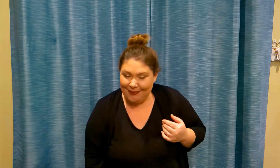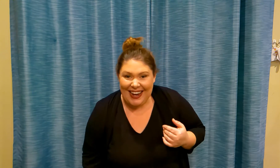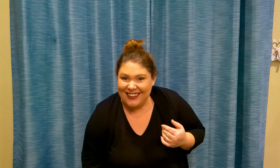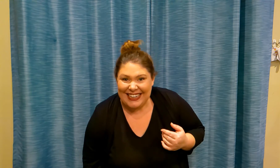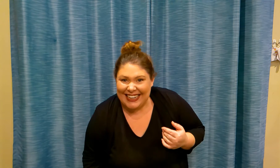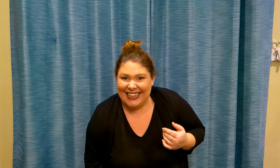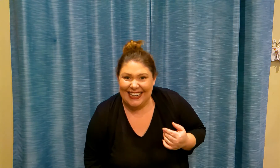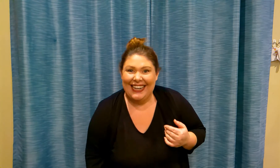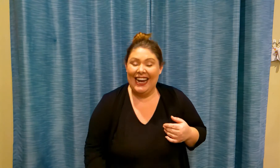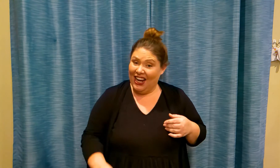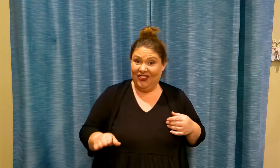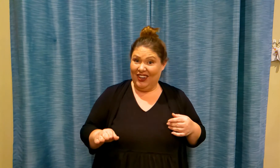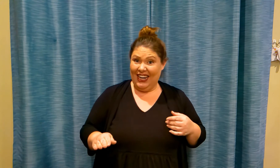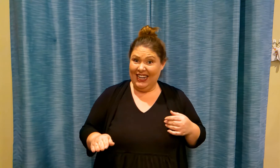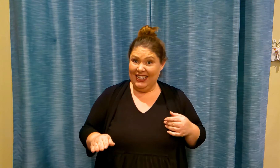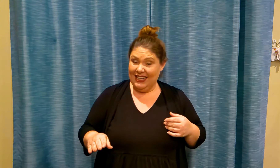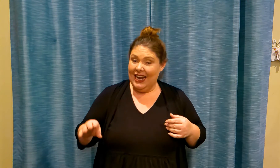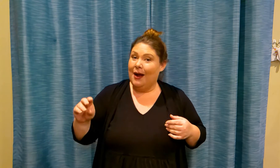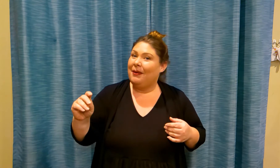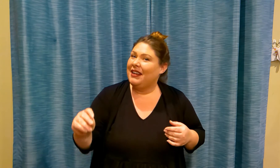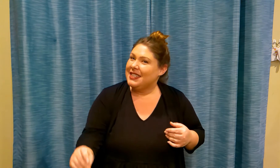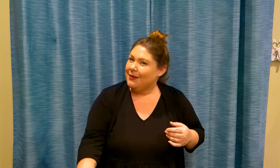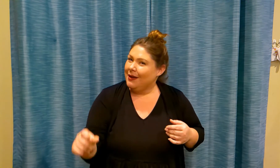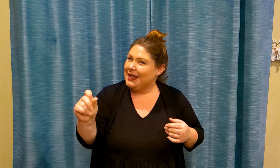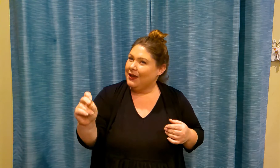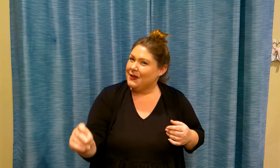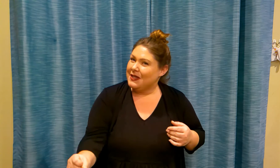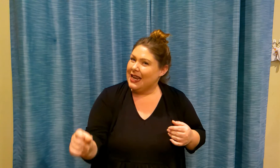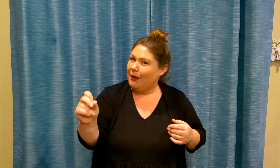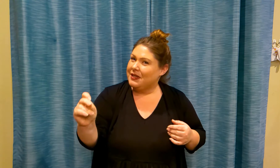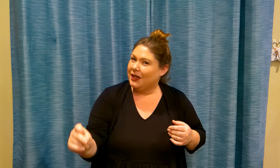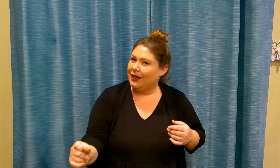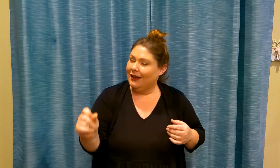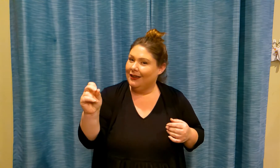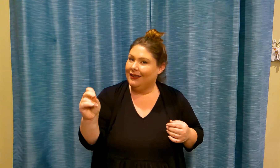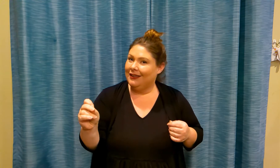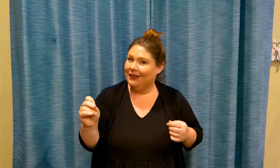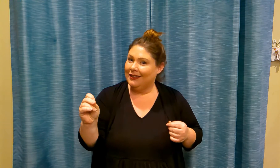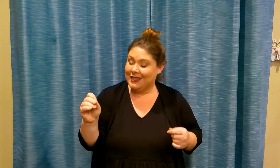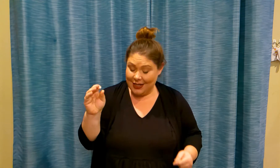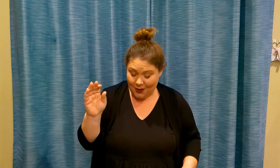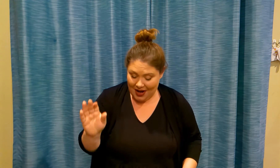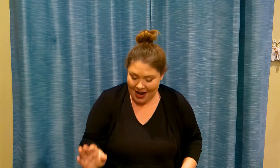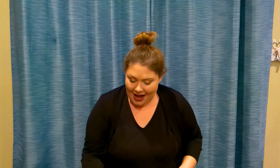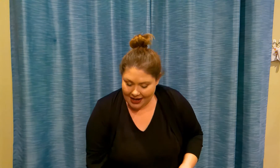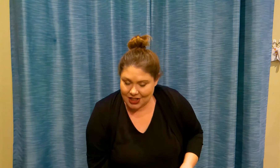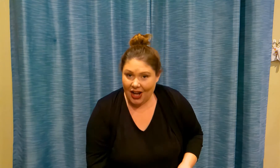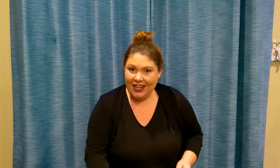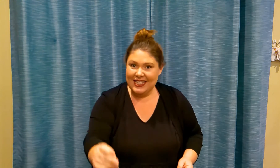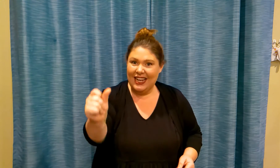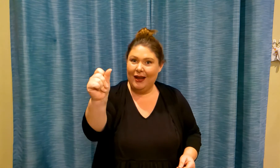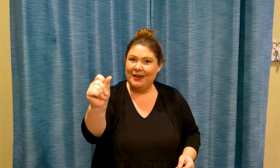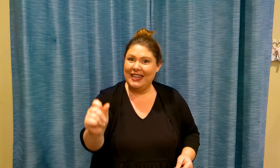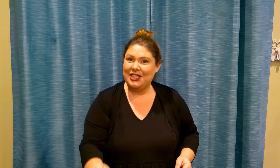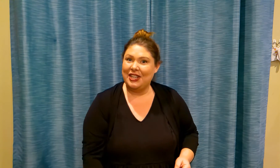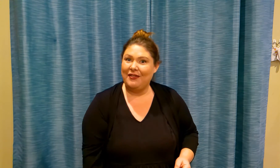petting me, right? But sometimes I also snap to her. So dog is a combination of